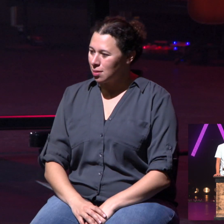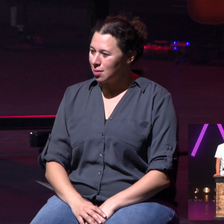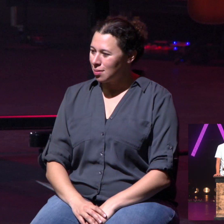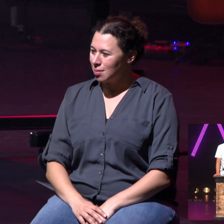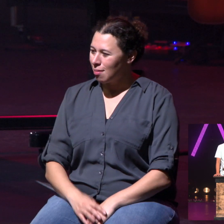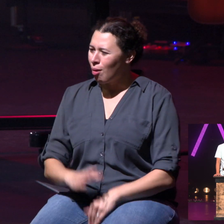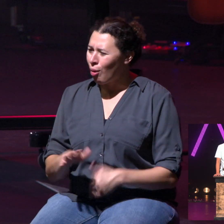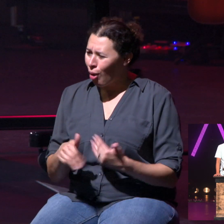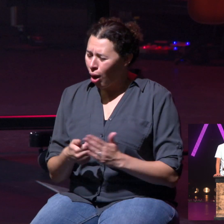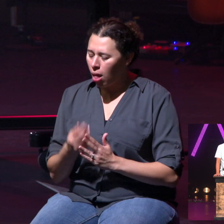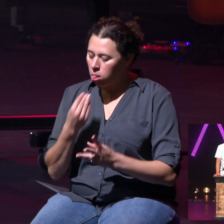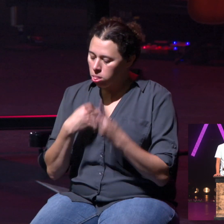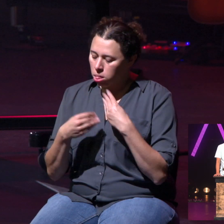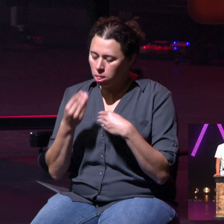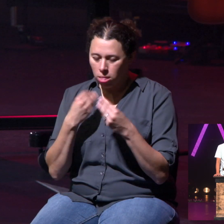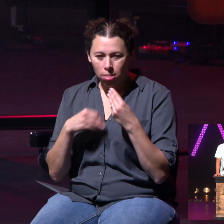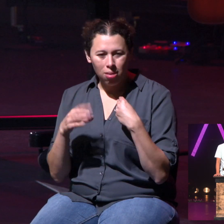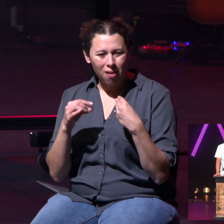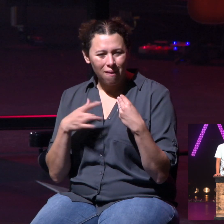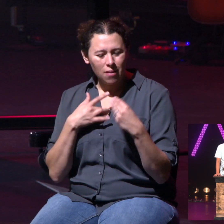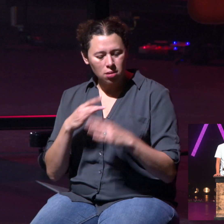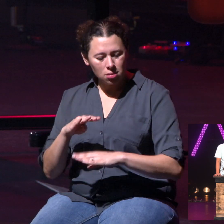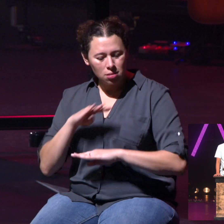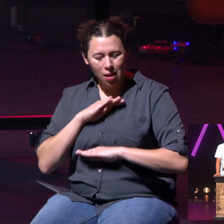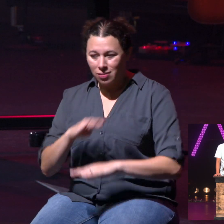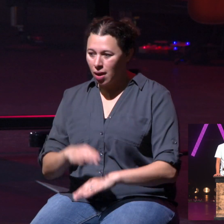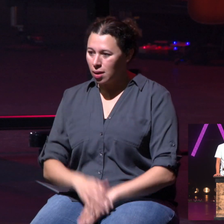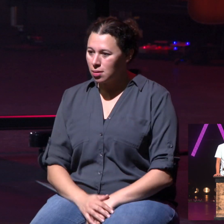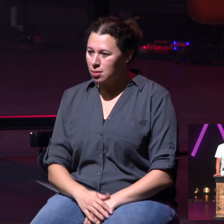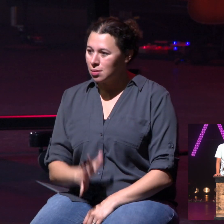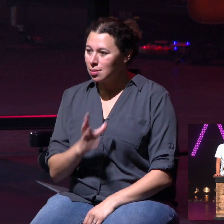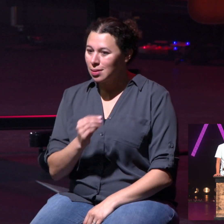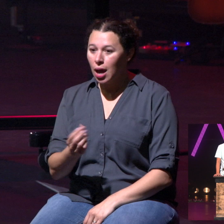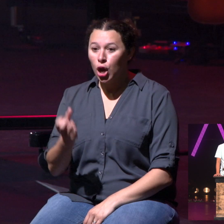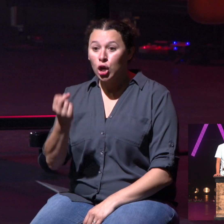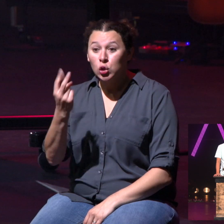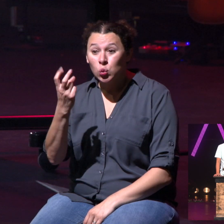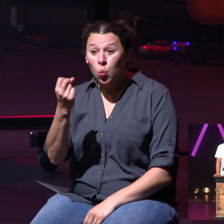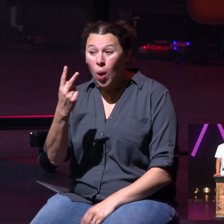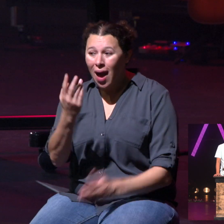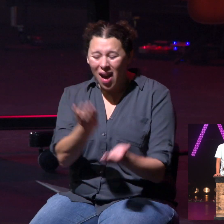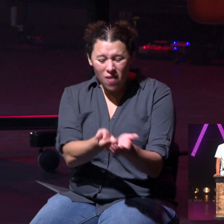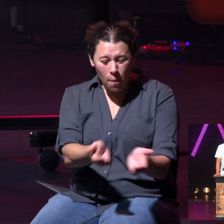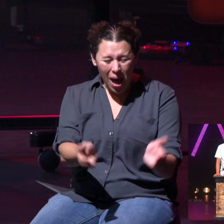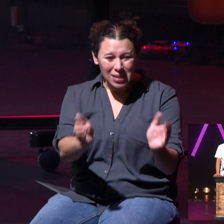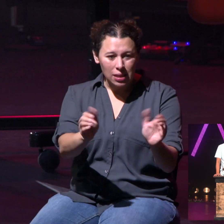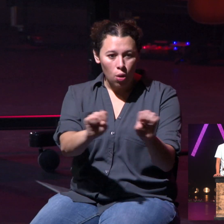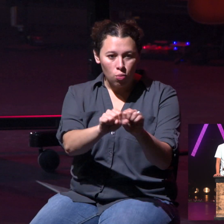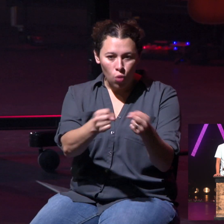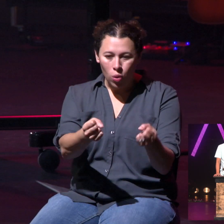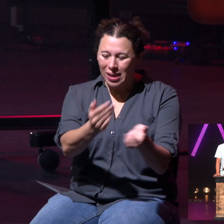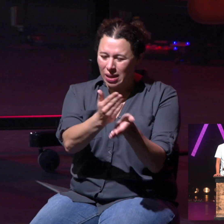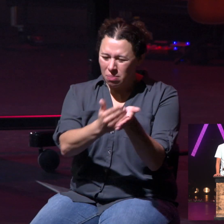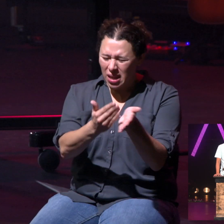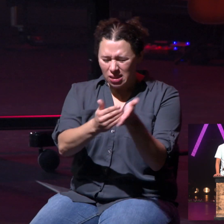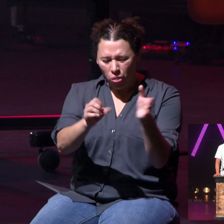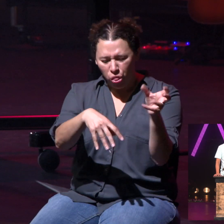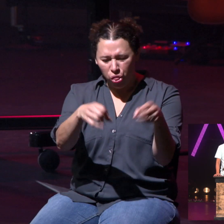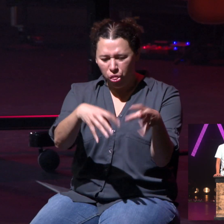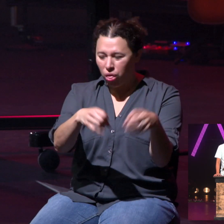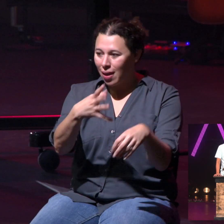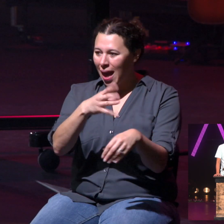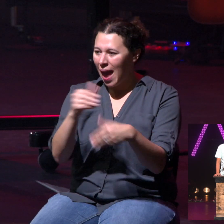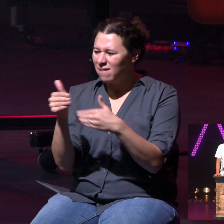and were satisfied. And they took up 12 baskets full of broken pieces and of the fish. And those who